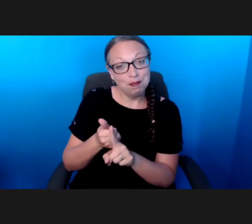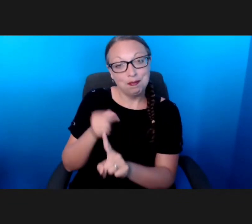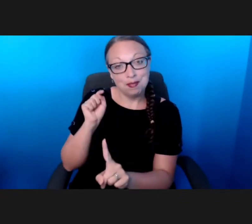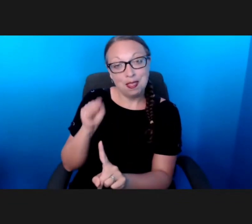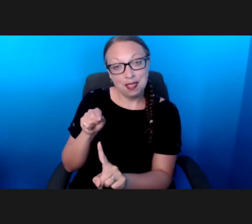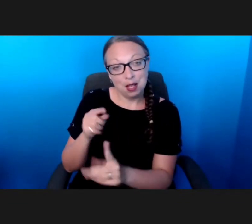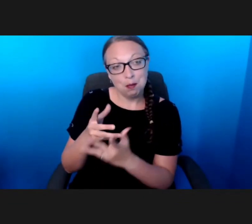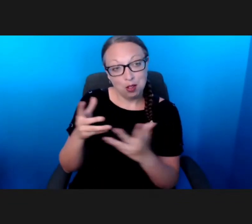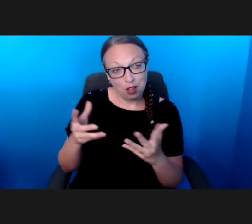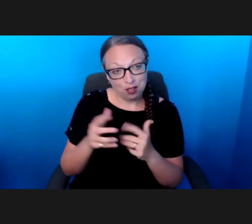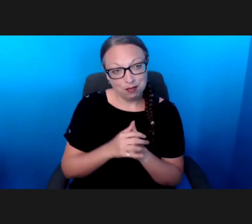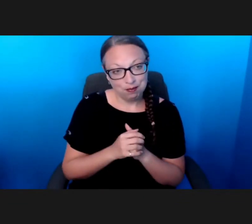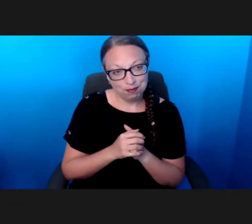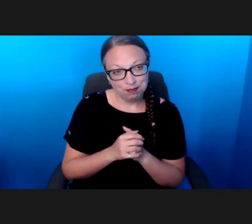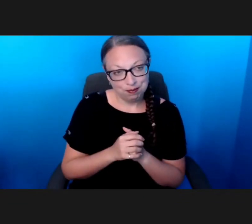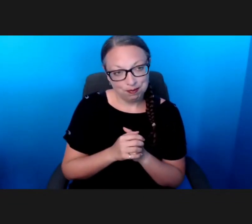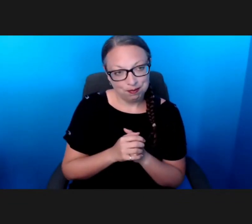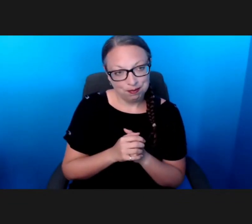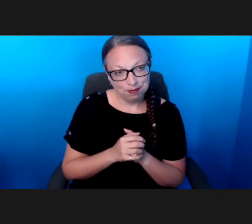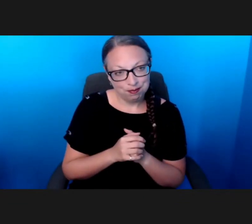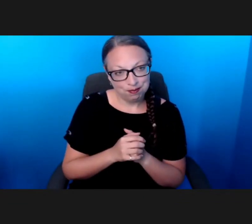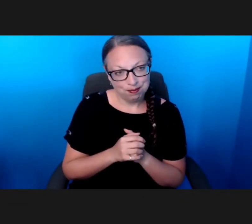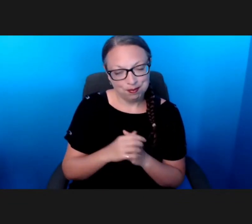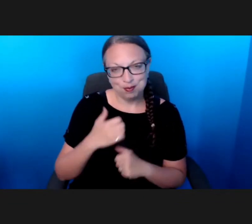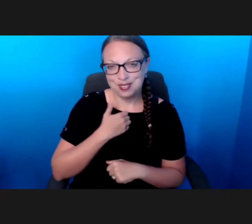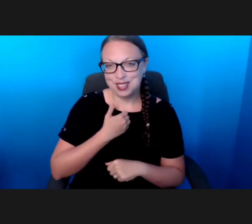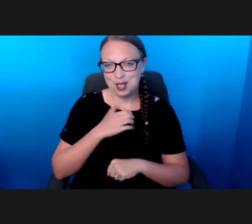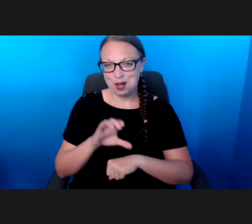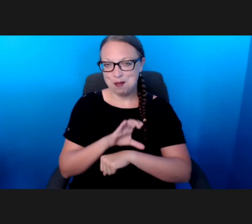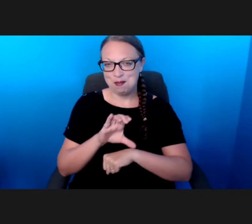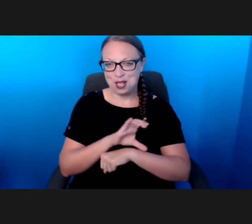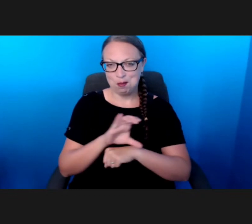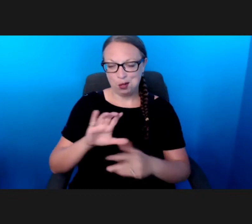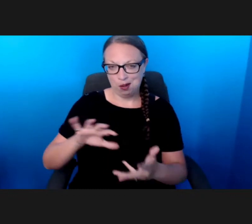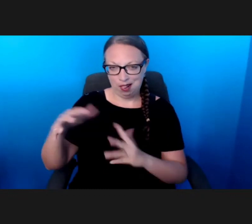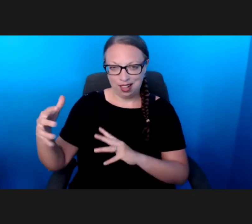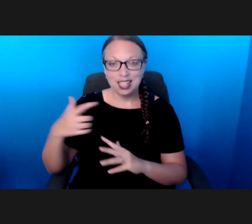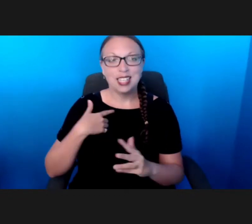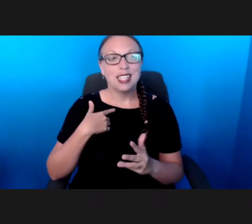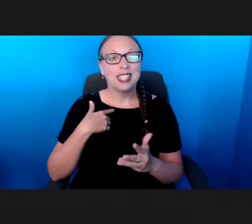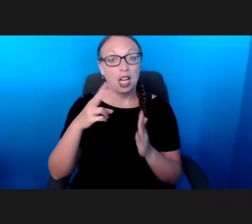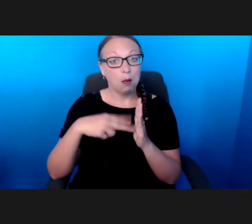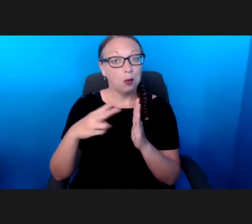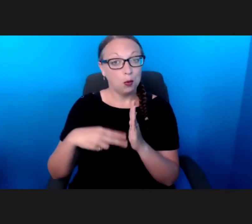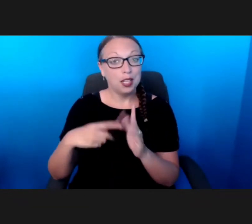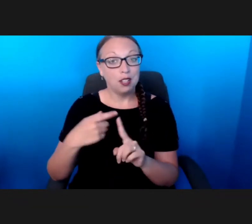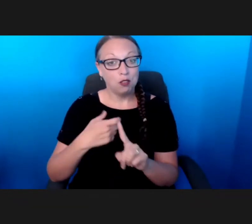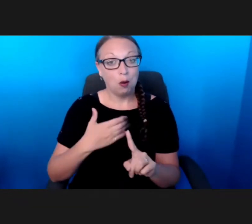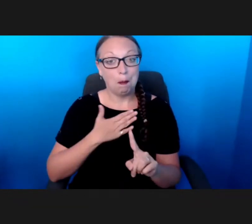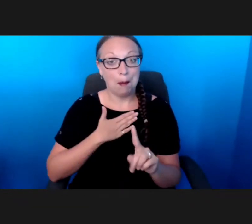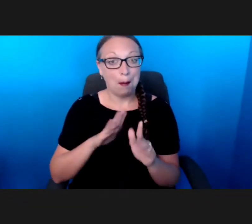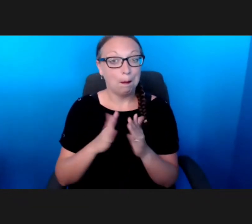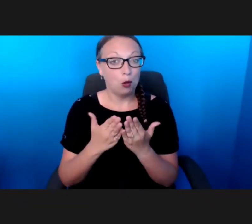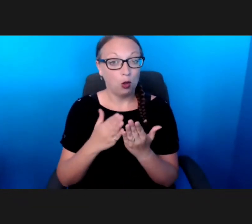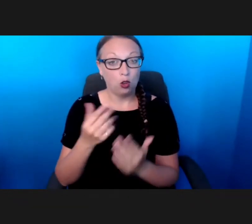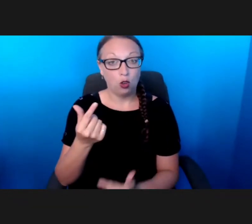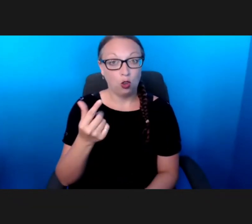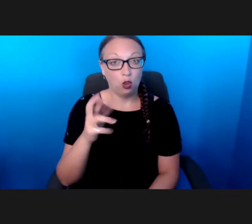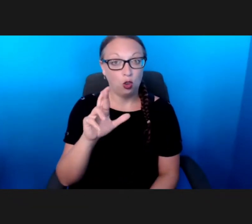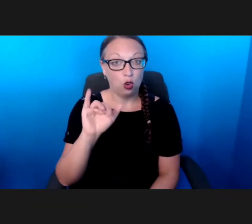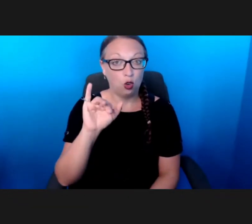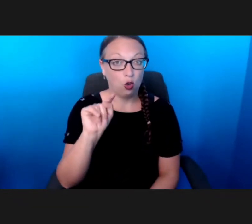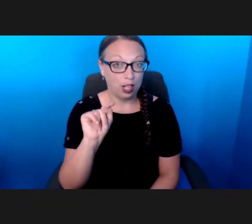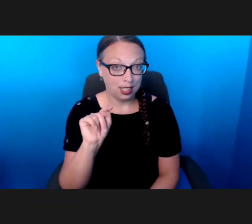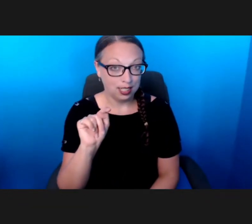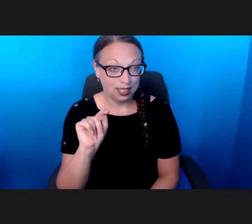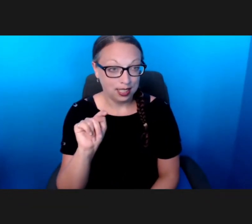And now my computer is jabbering here. And you're reading from your book, Grit, correct? I'm reading from my book, Grit, and I'm listening to